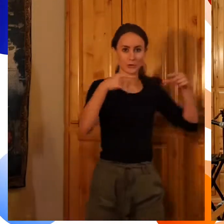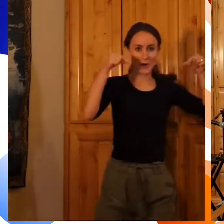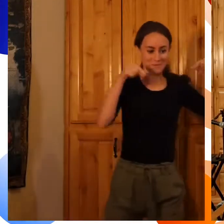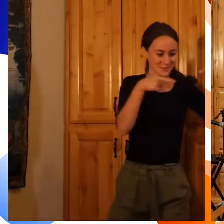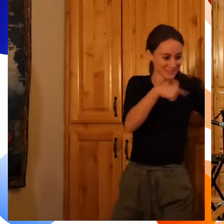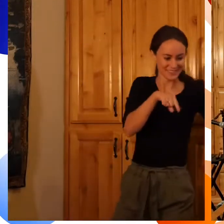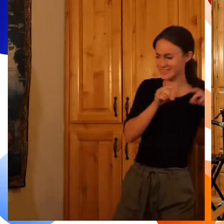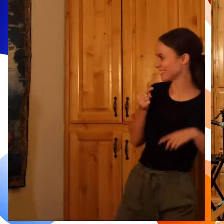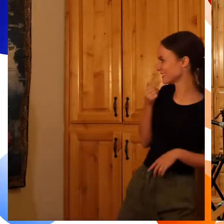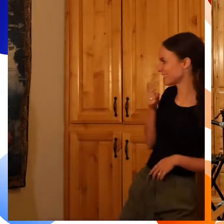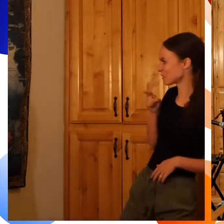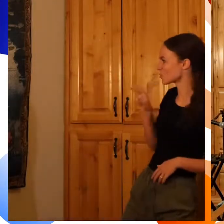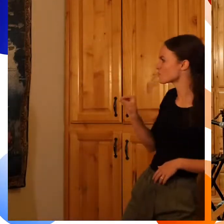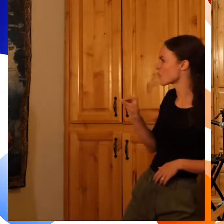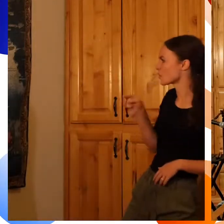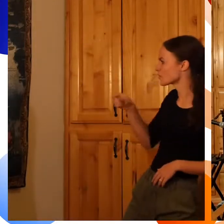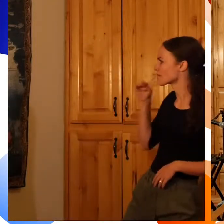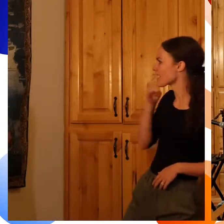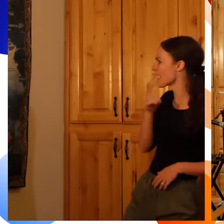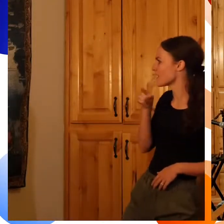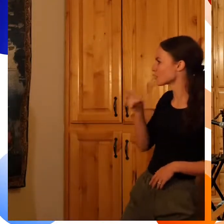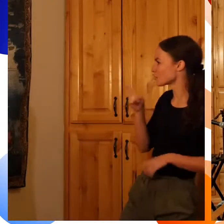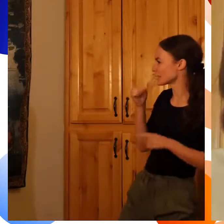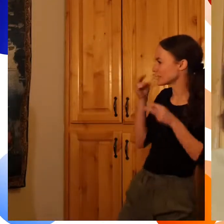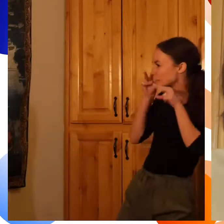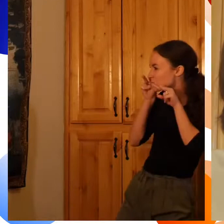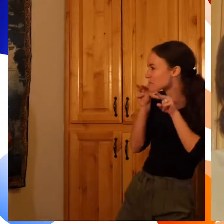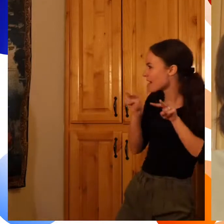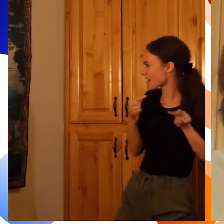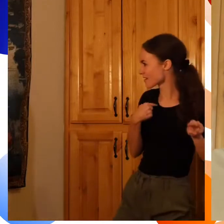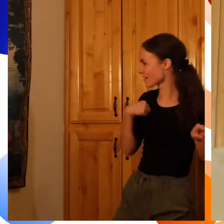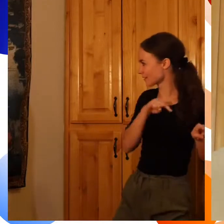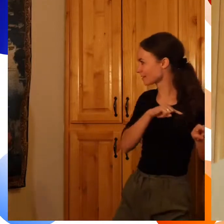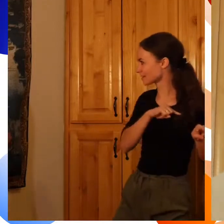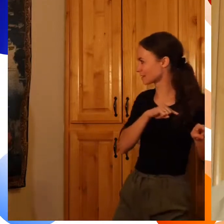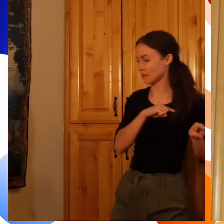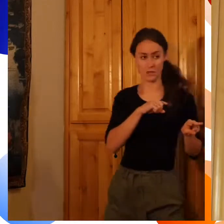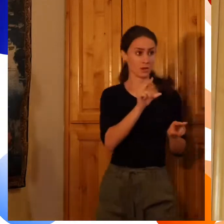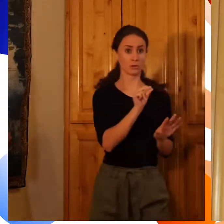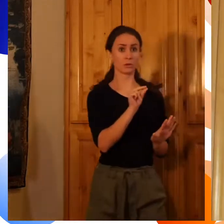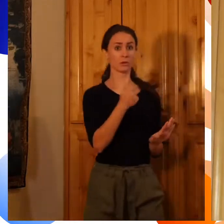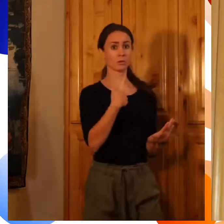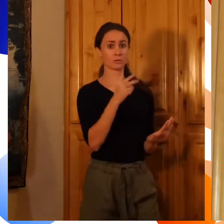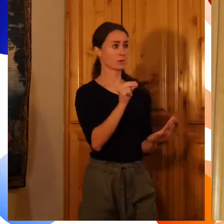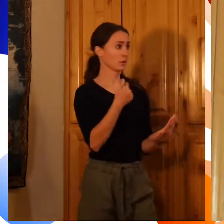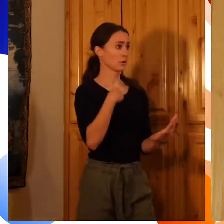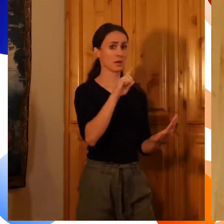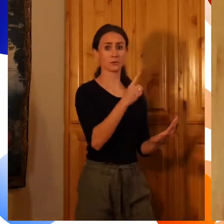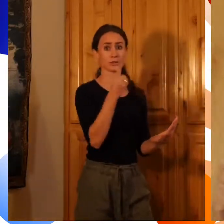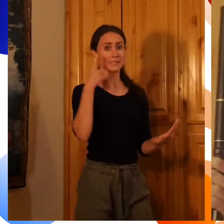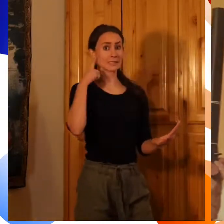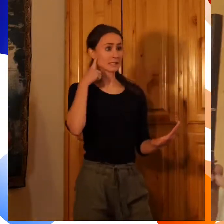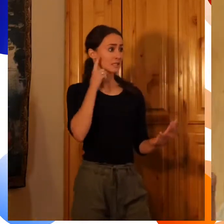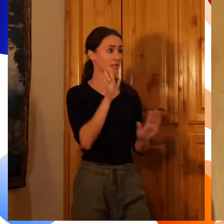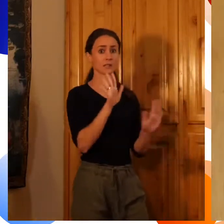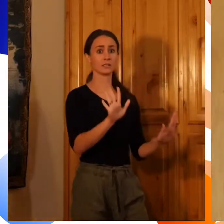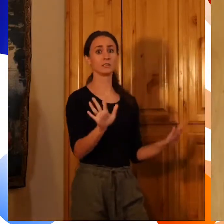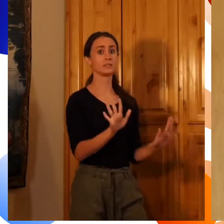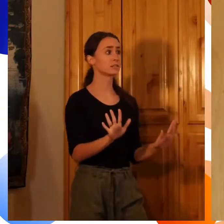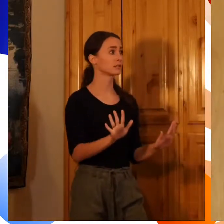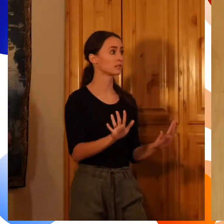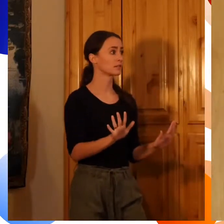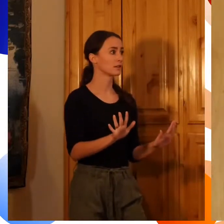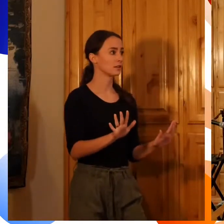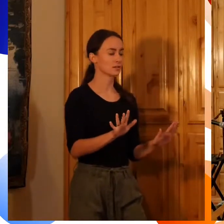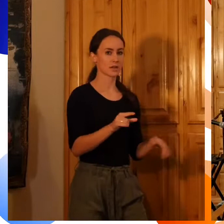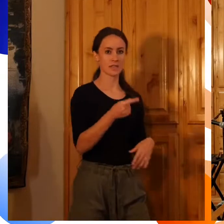were spying." "I wasn't just listening," said Donald. And then the wee goblin who had played the flute pointed